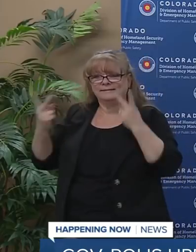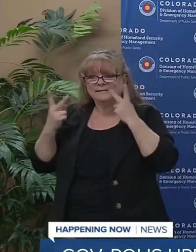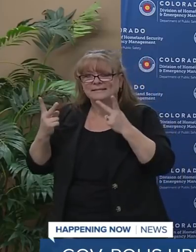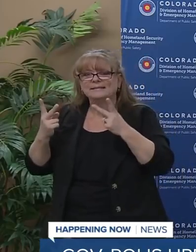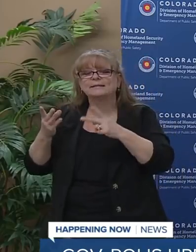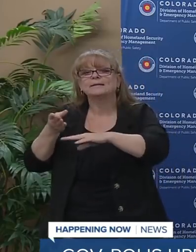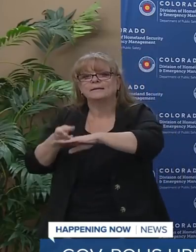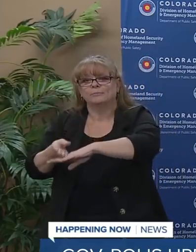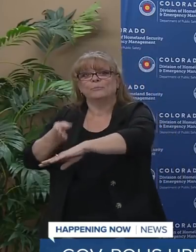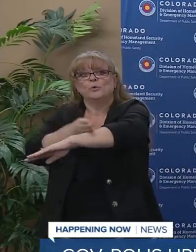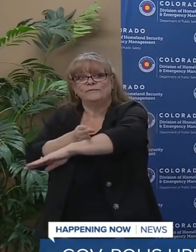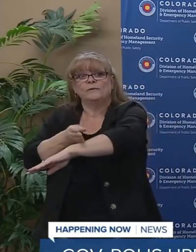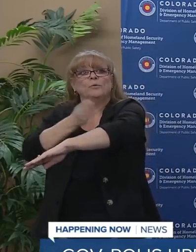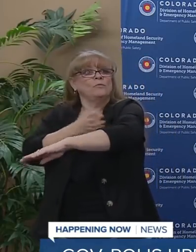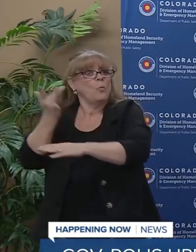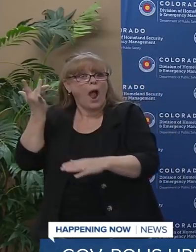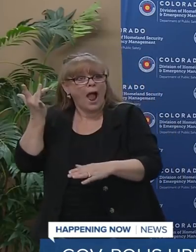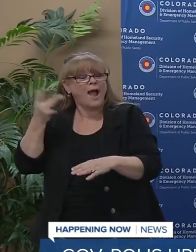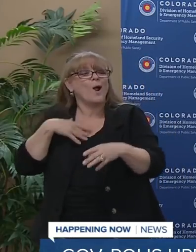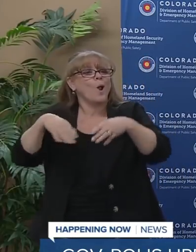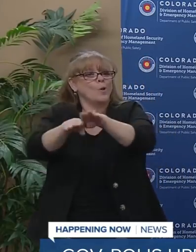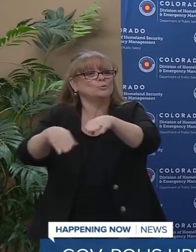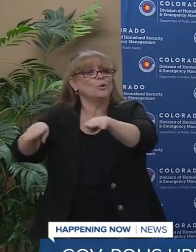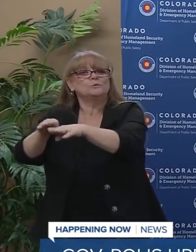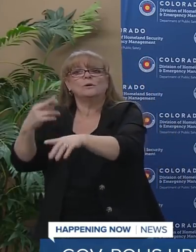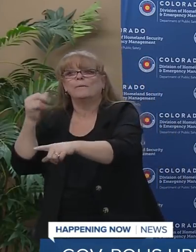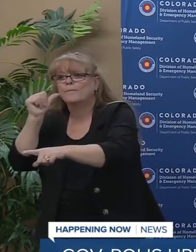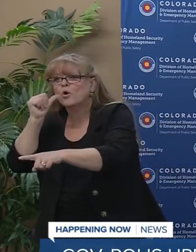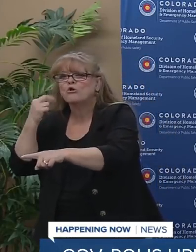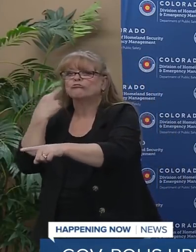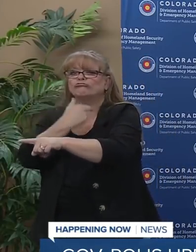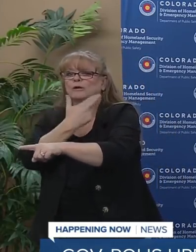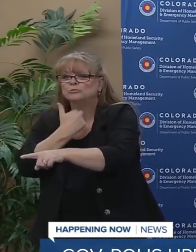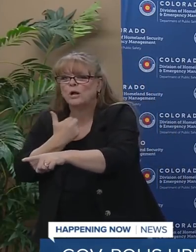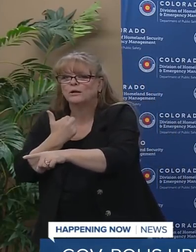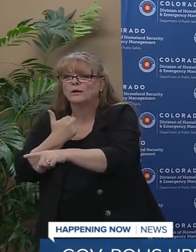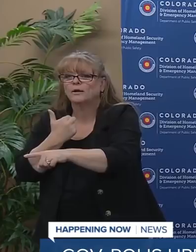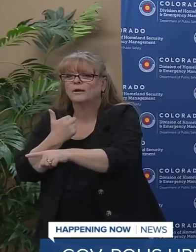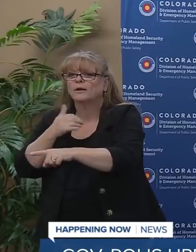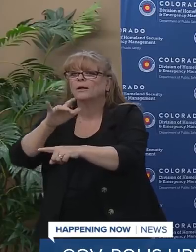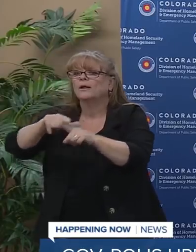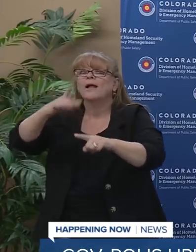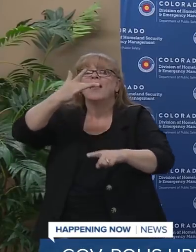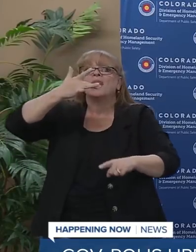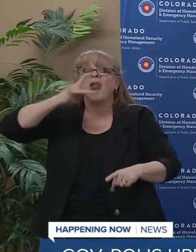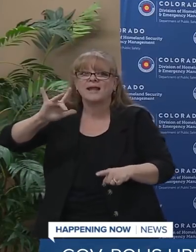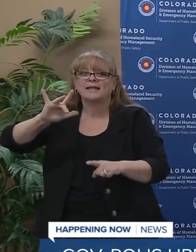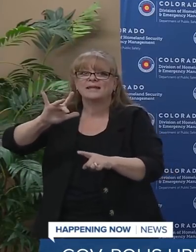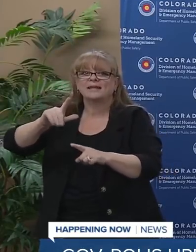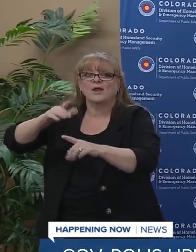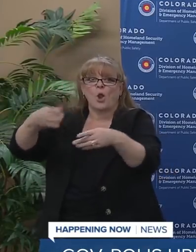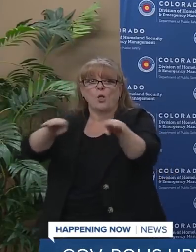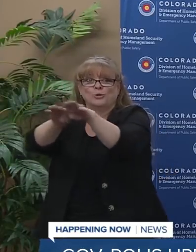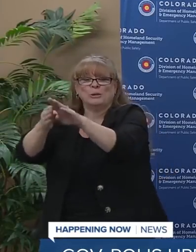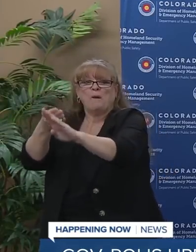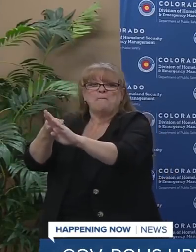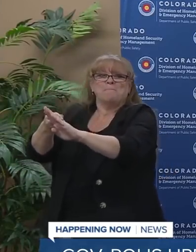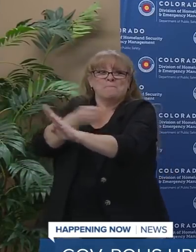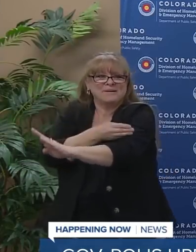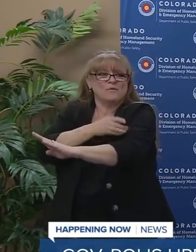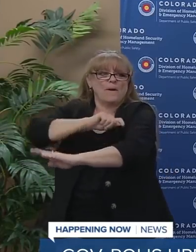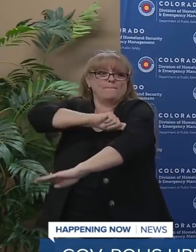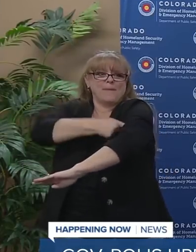before St. Patrick's Day. And then we will soon see the impact from stay at home. And then in about 10 days, 12